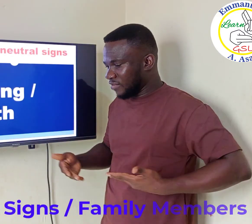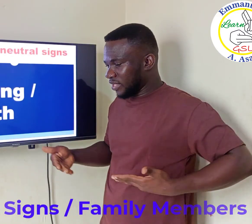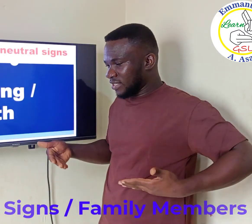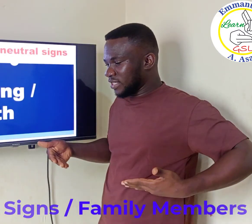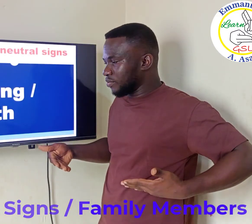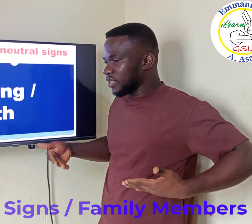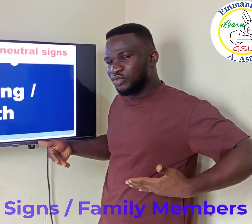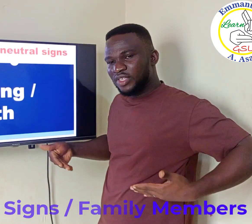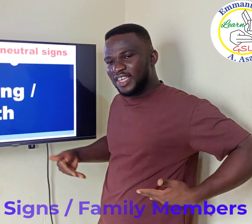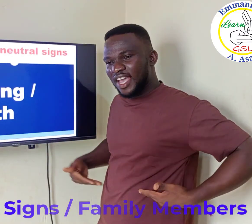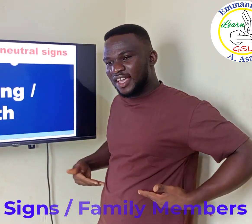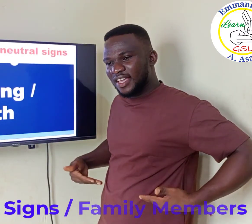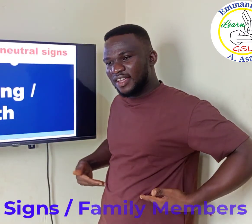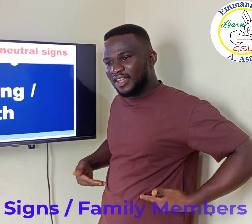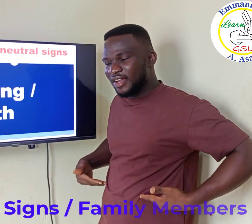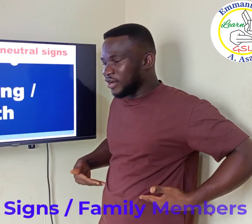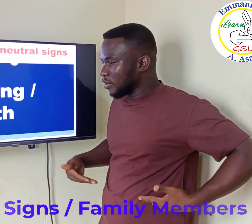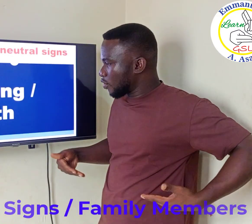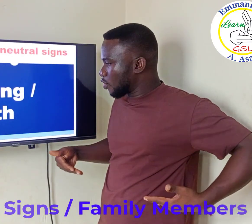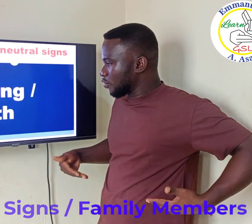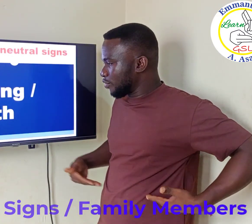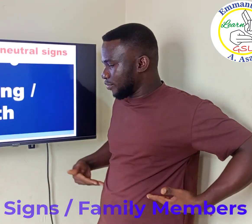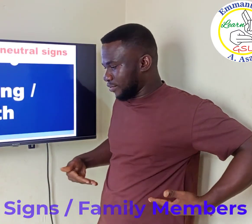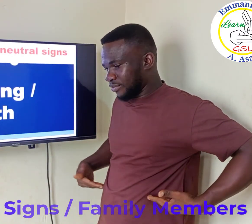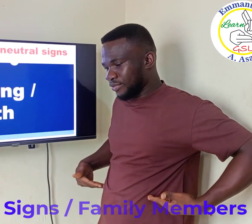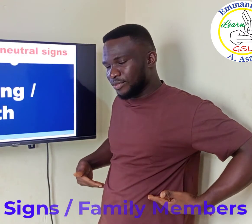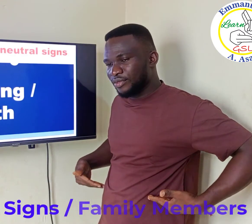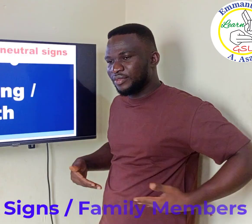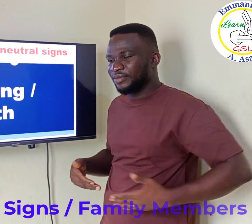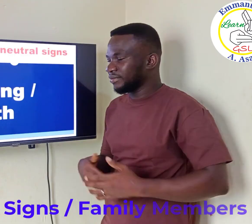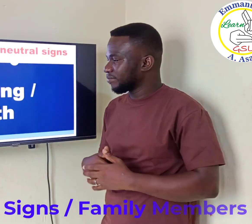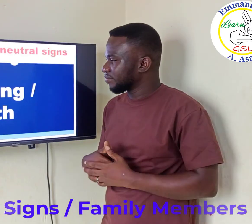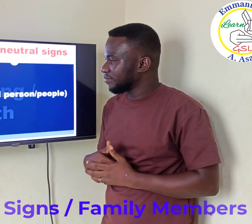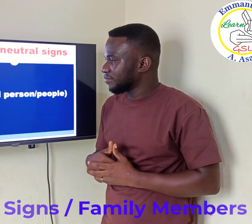it this way, so young or youth.